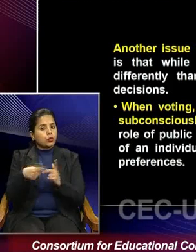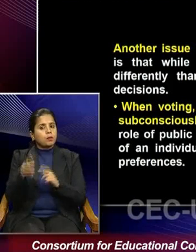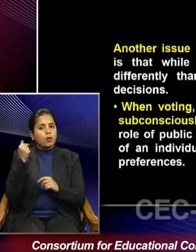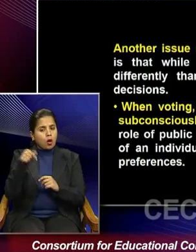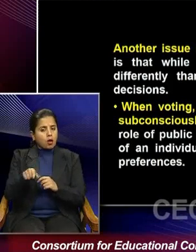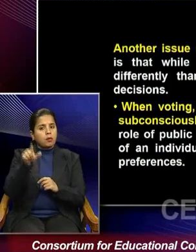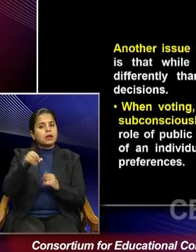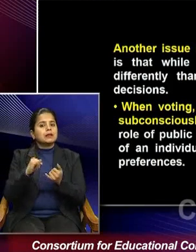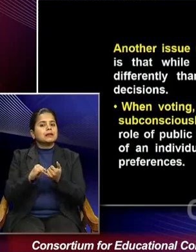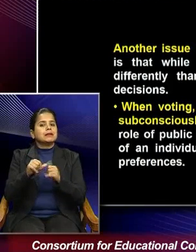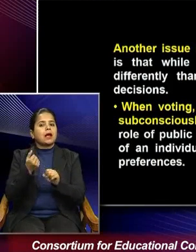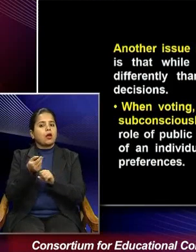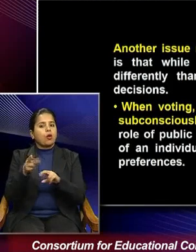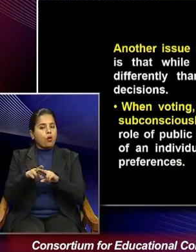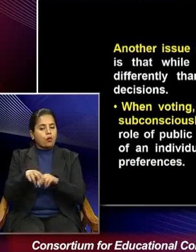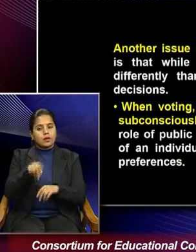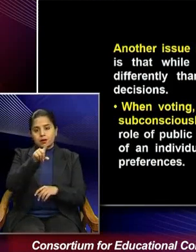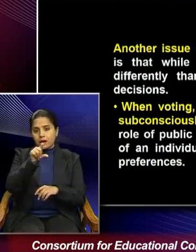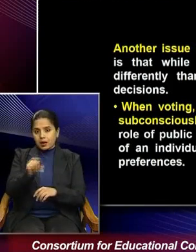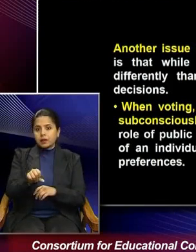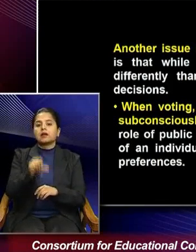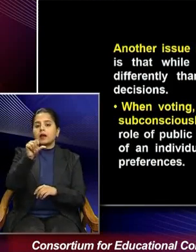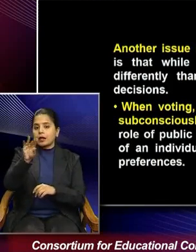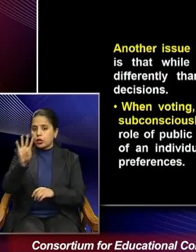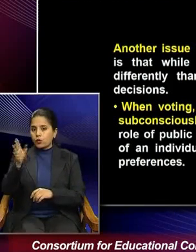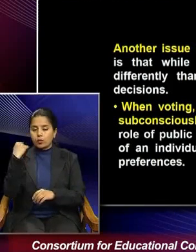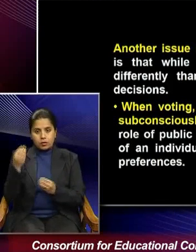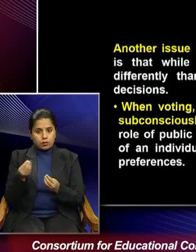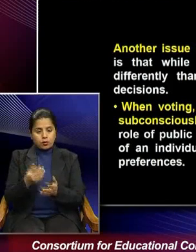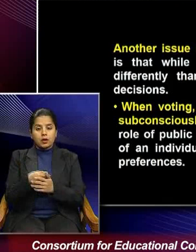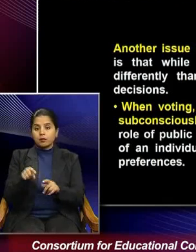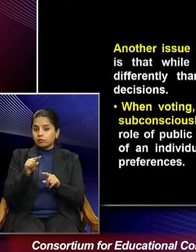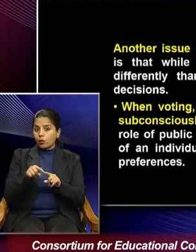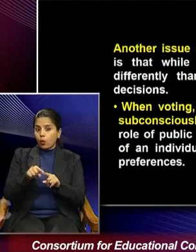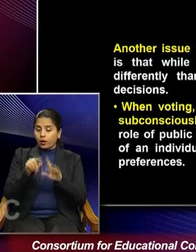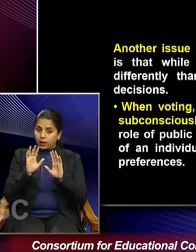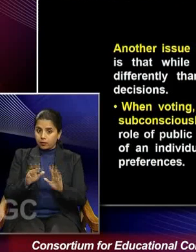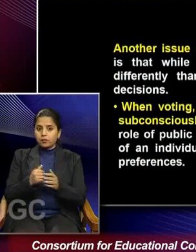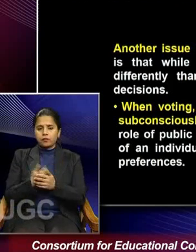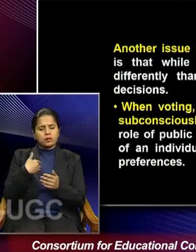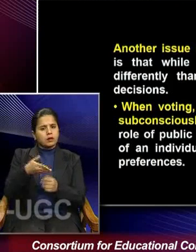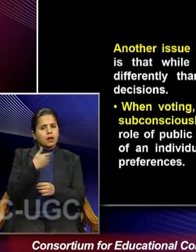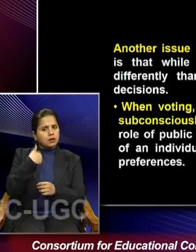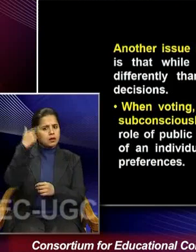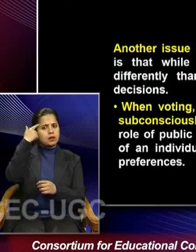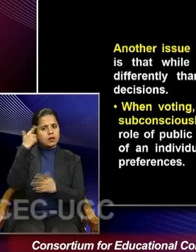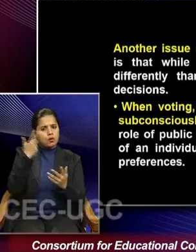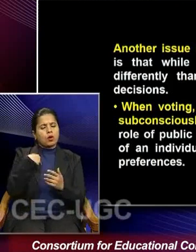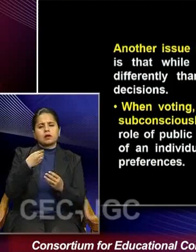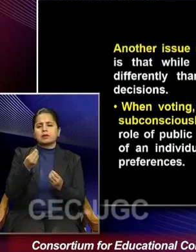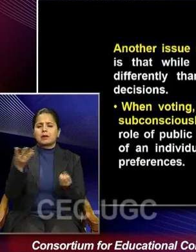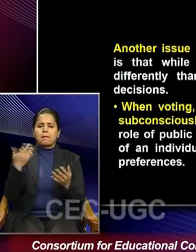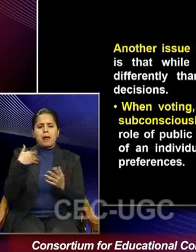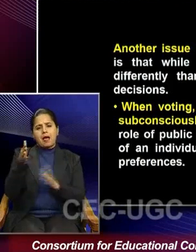by Sagoff in again 1994, is that while voting, we assume or we often